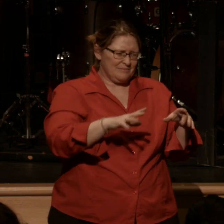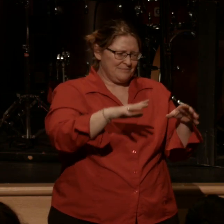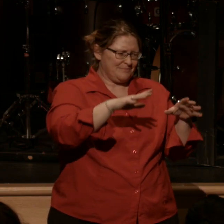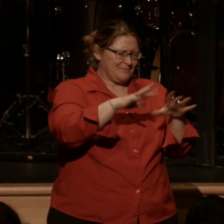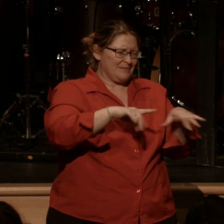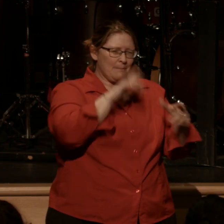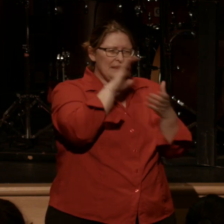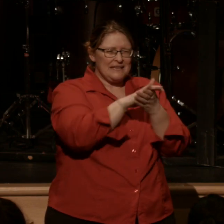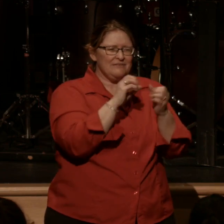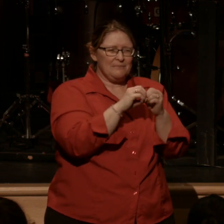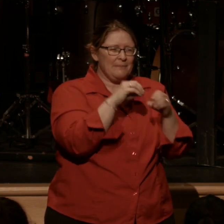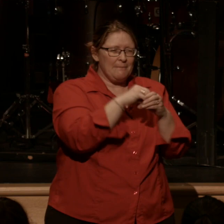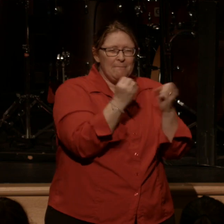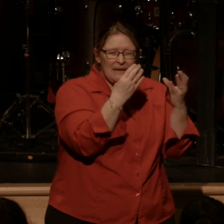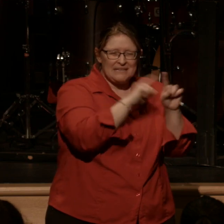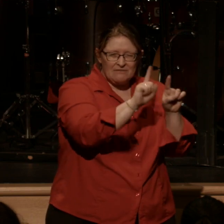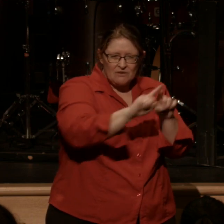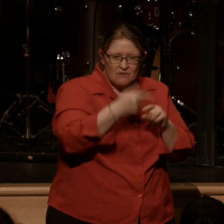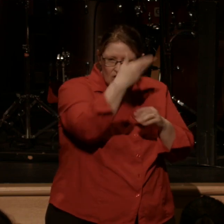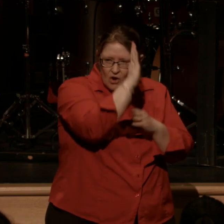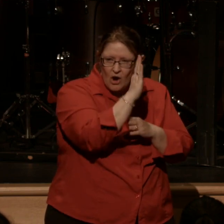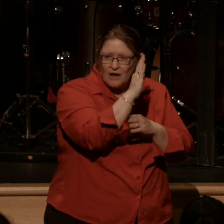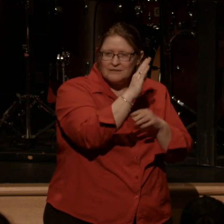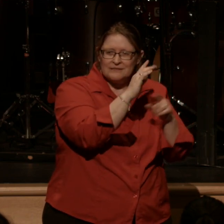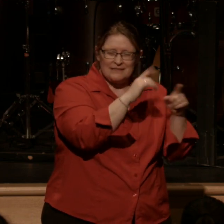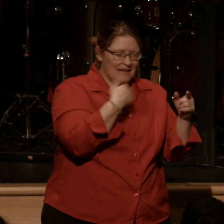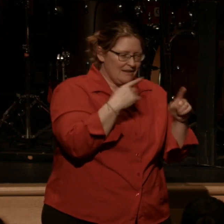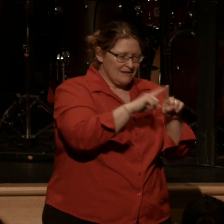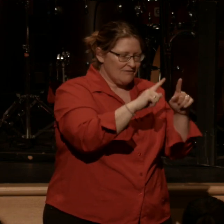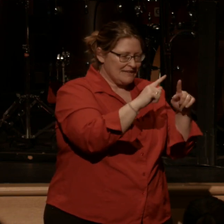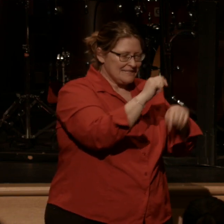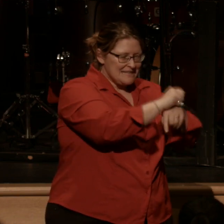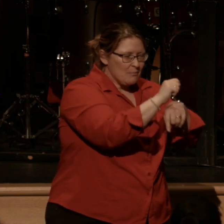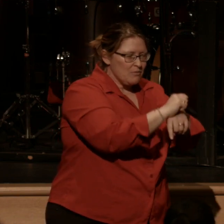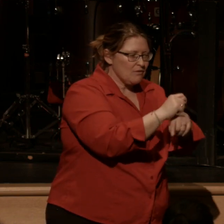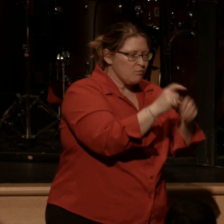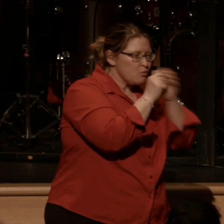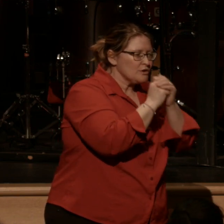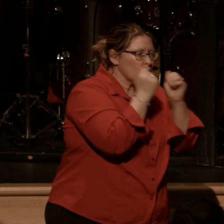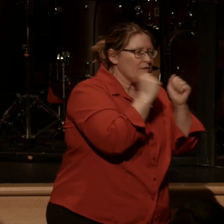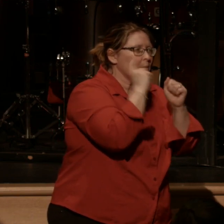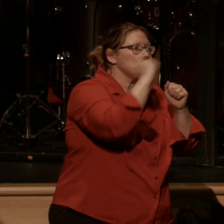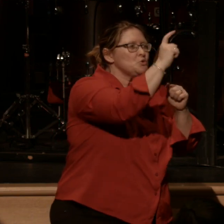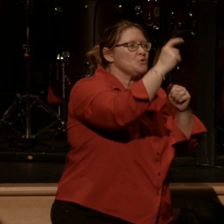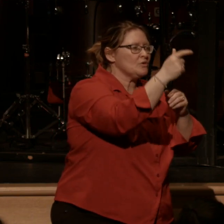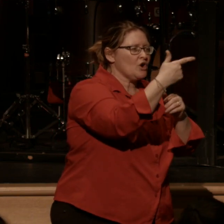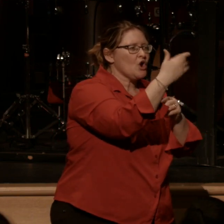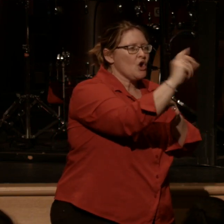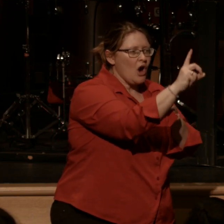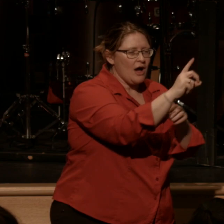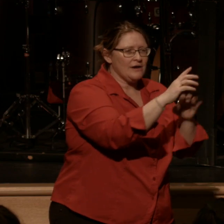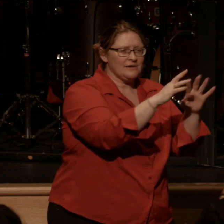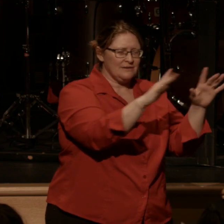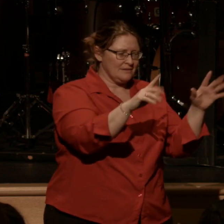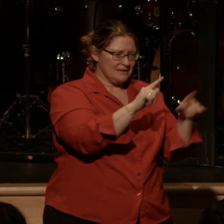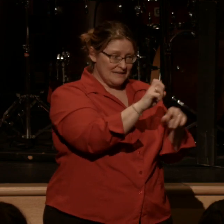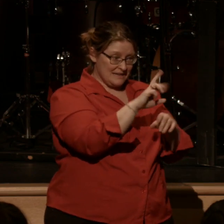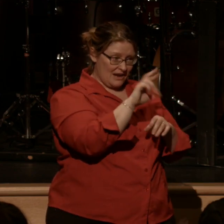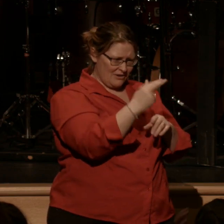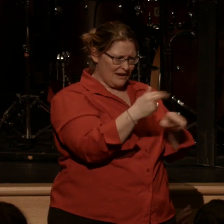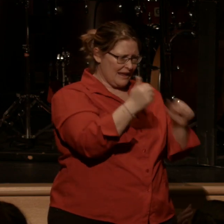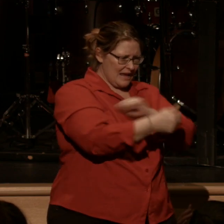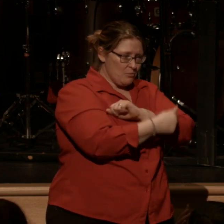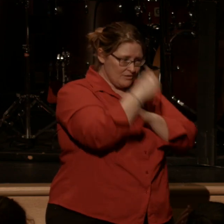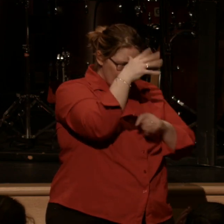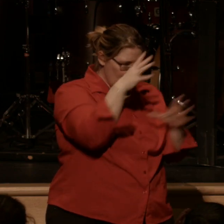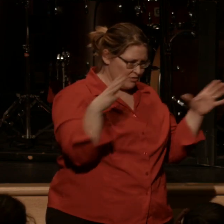polytheistic. They believed in many gods. They had temples of worship to the moon god. And we learn in those verses that Terah, Abraham's father,